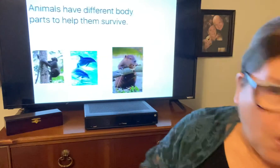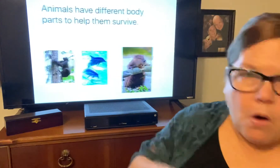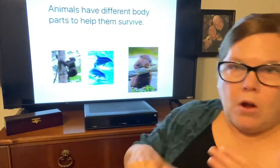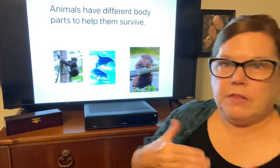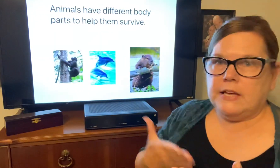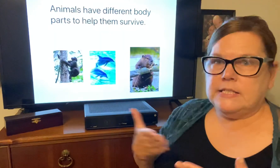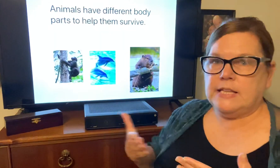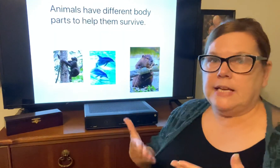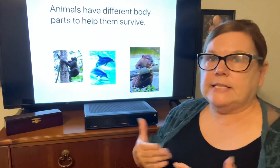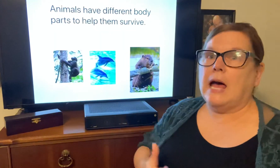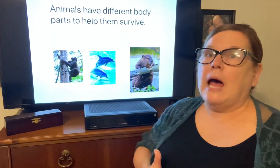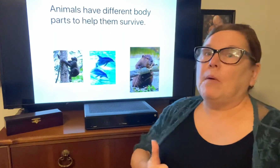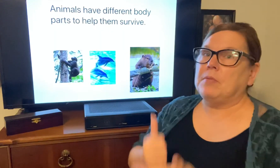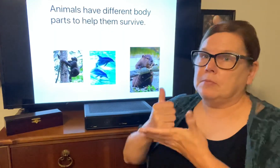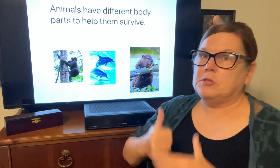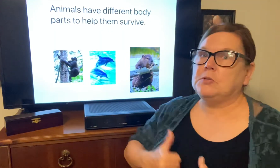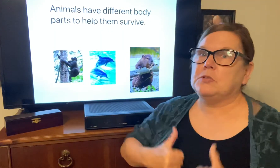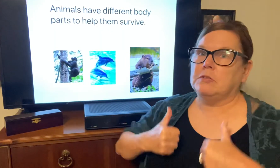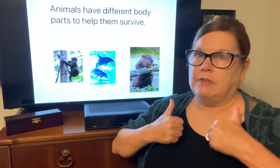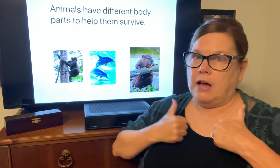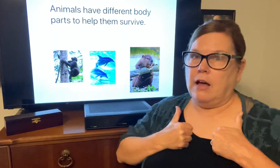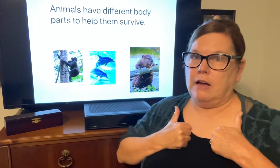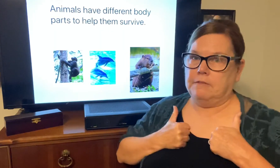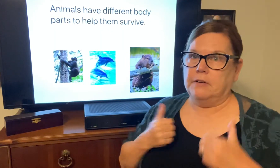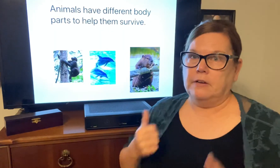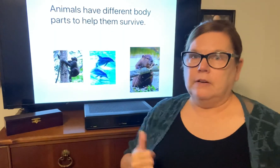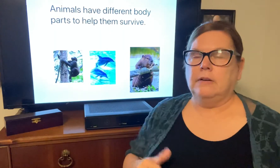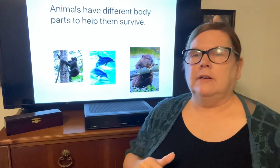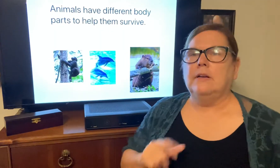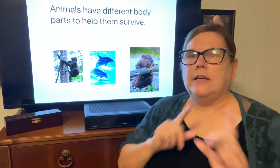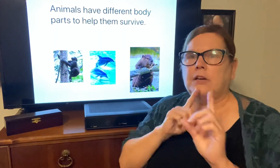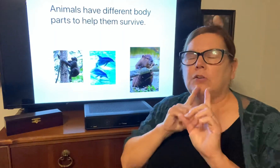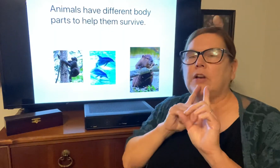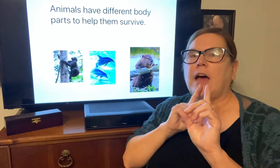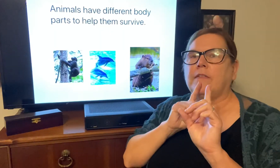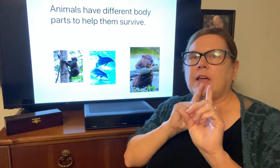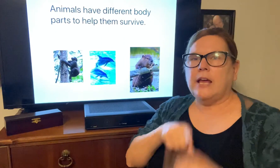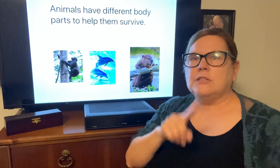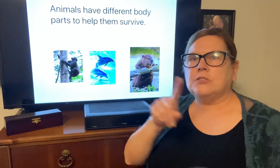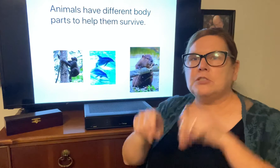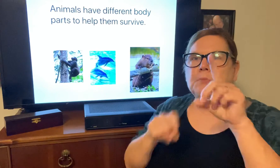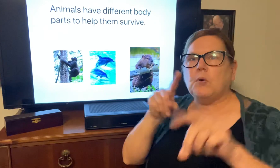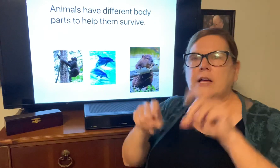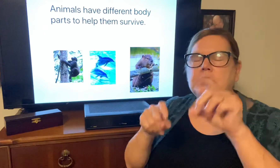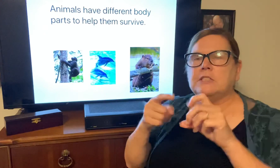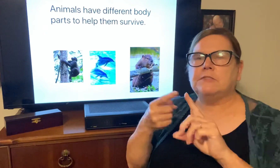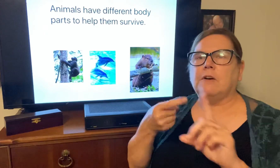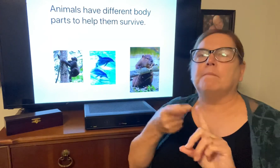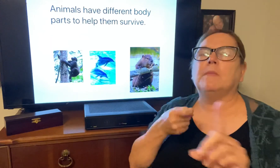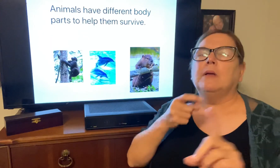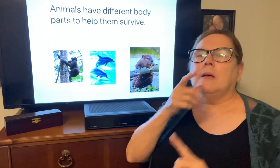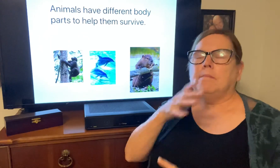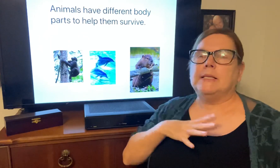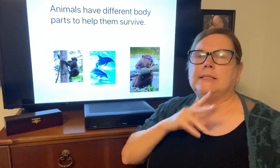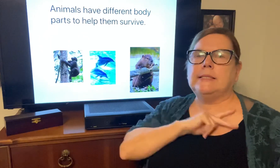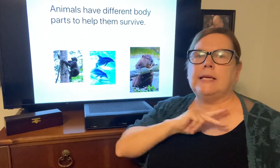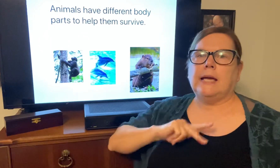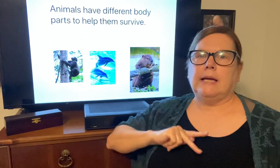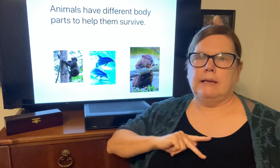All of these things help them to survive. Now you're going to have to answer some questions from Mrs. King.